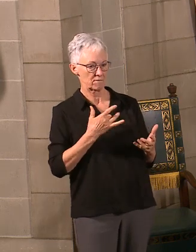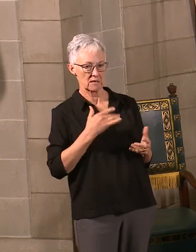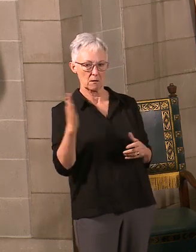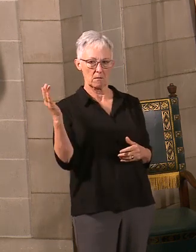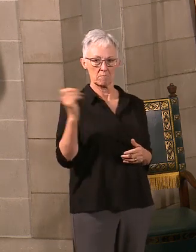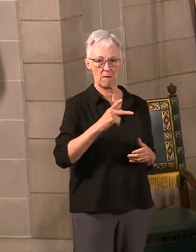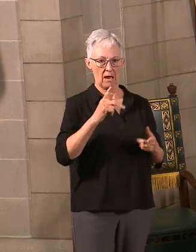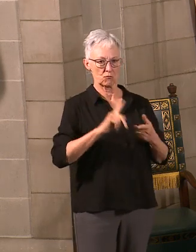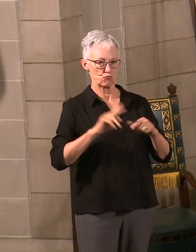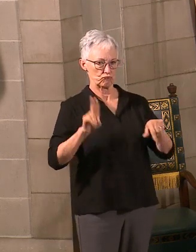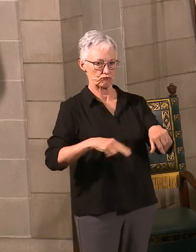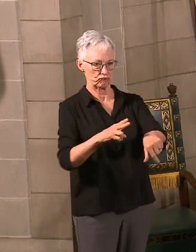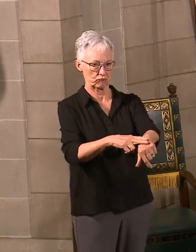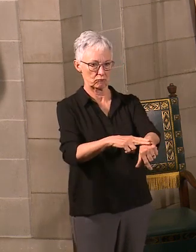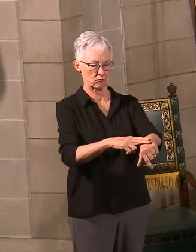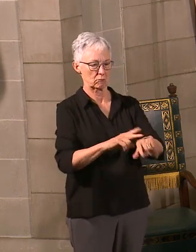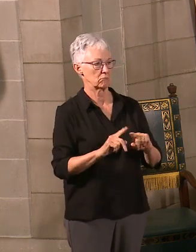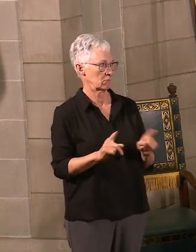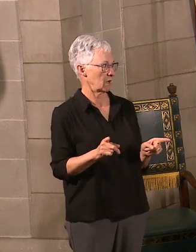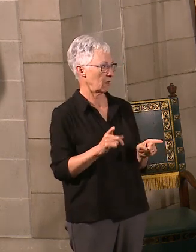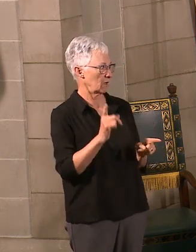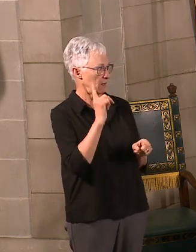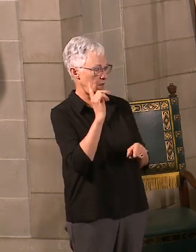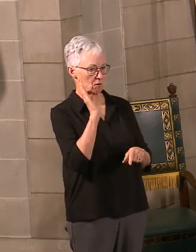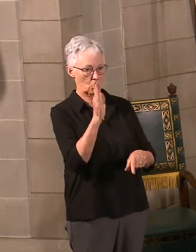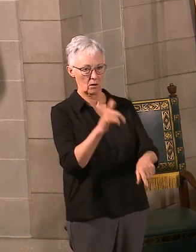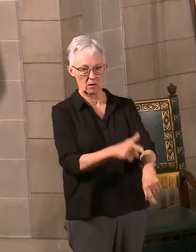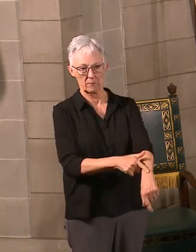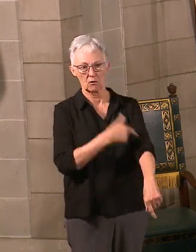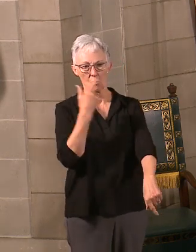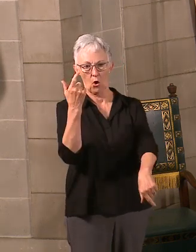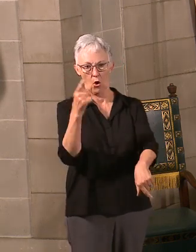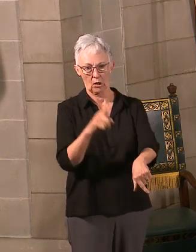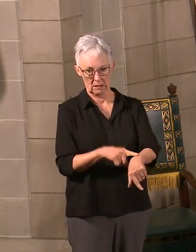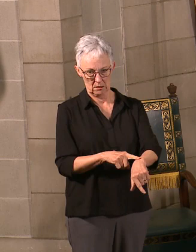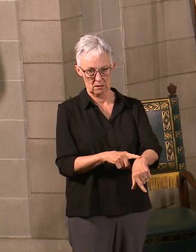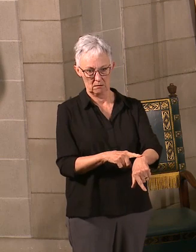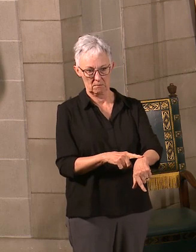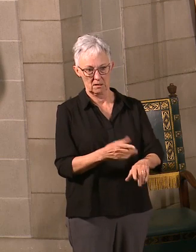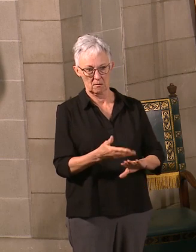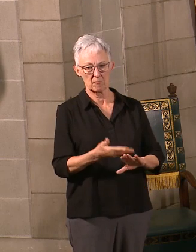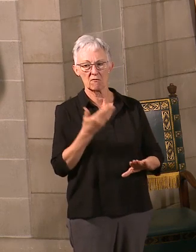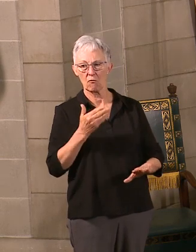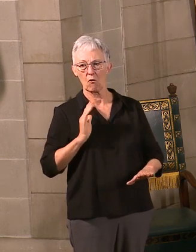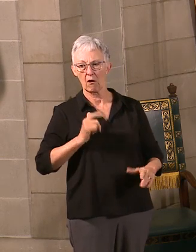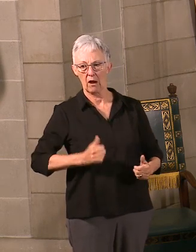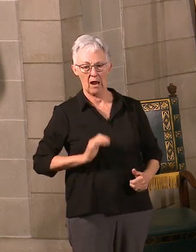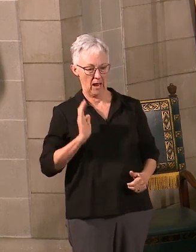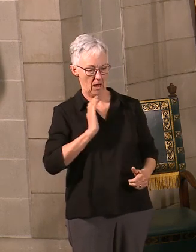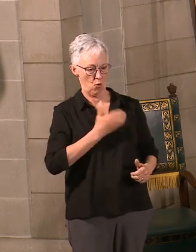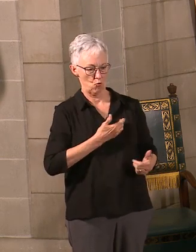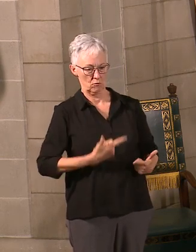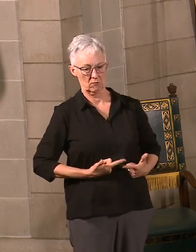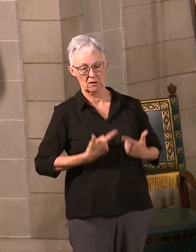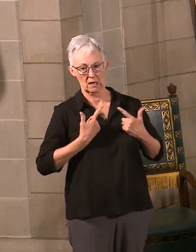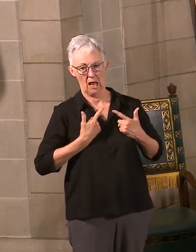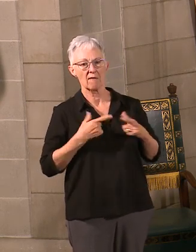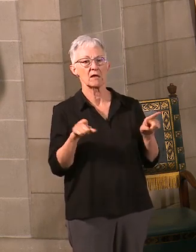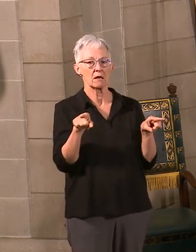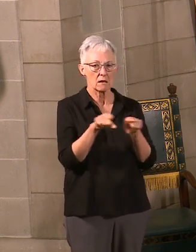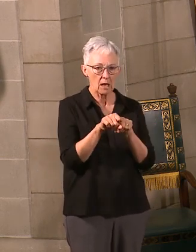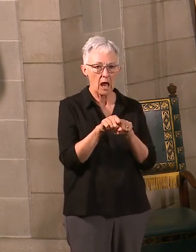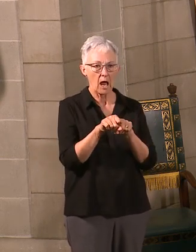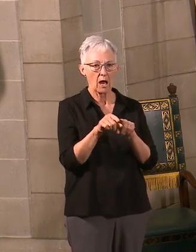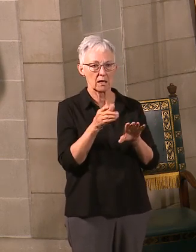think it'll be a long time before we see what life was like maybe a year ago. But I do think there are going to be return of